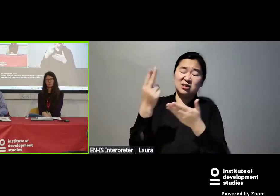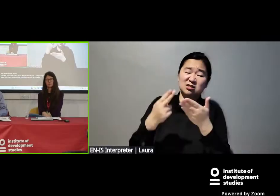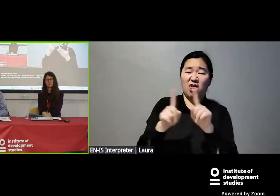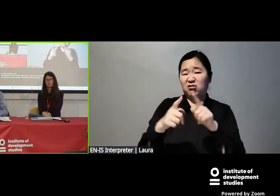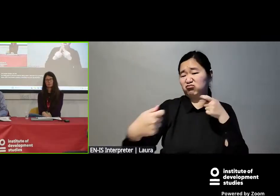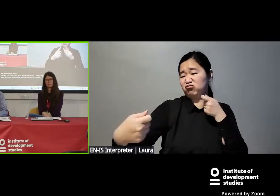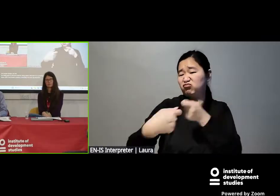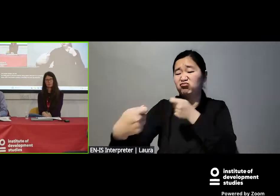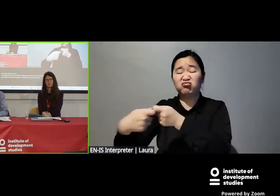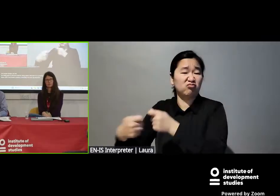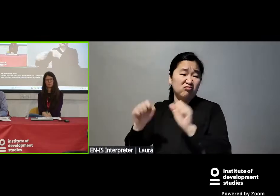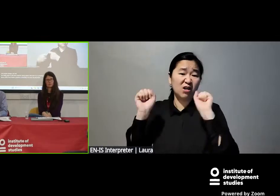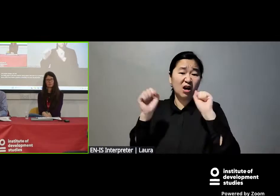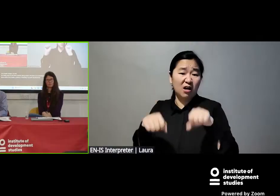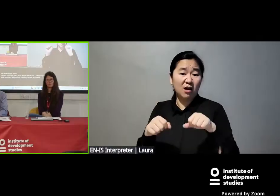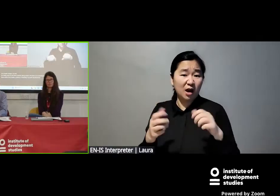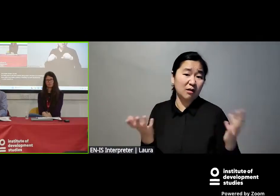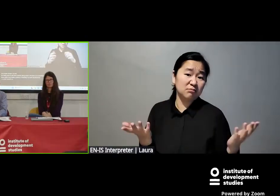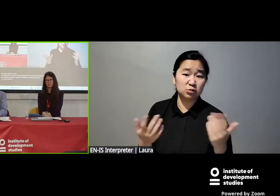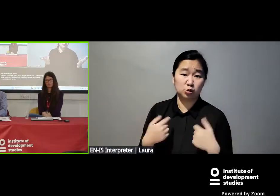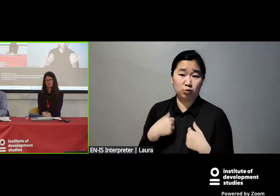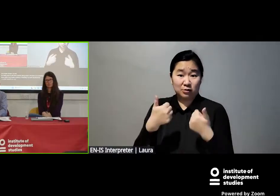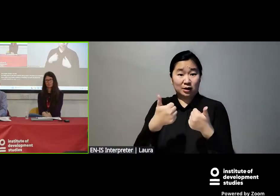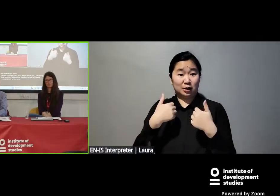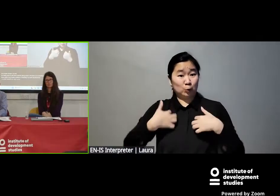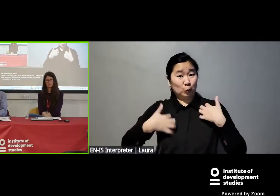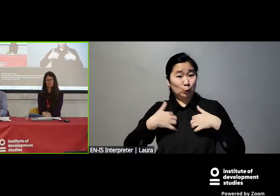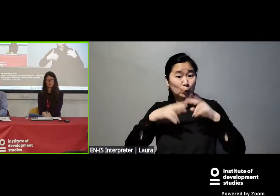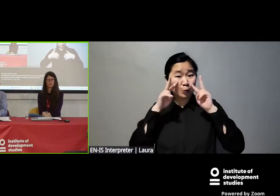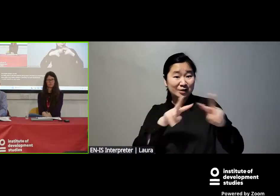Please, and introduce yourself as well.